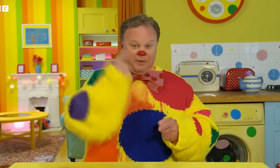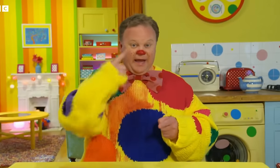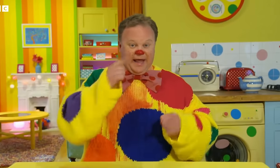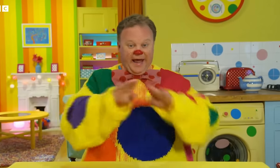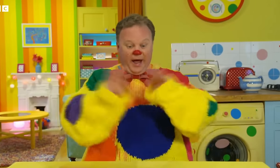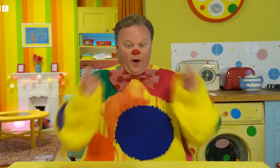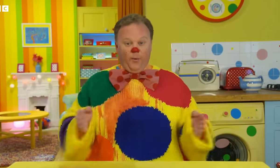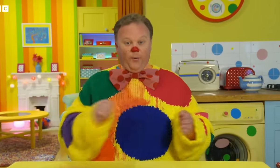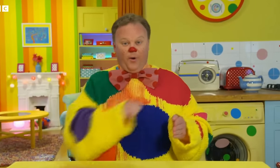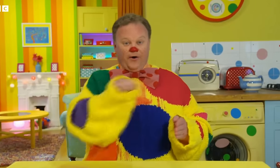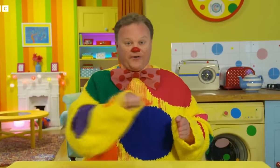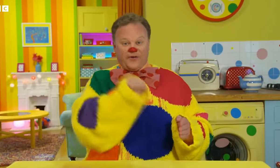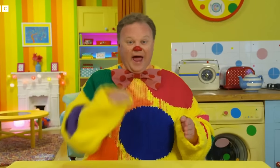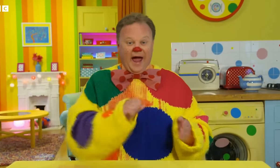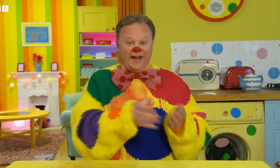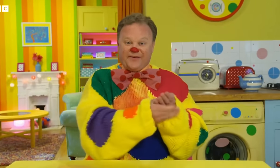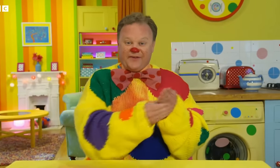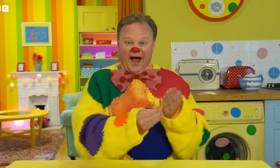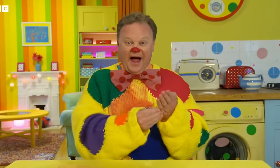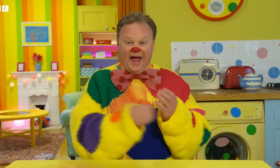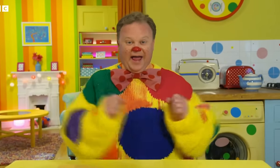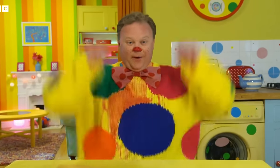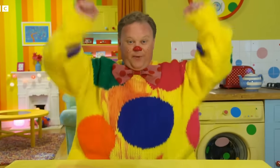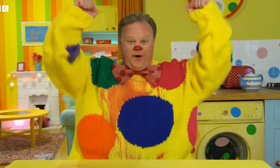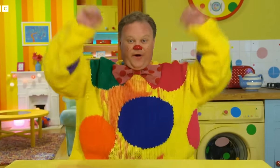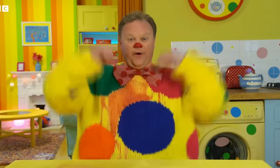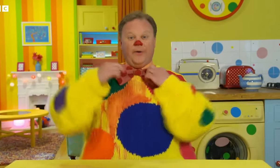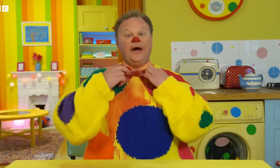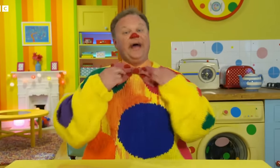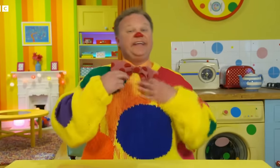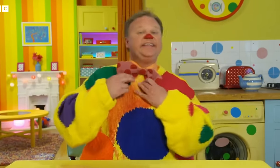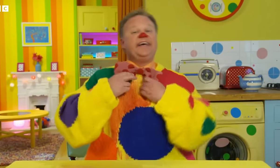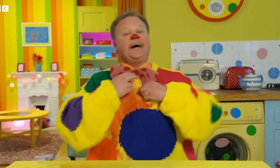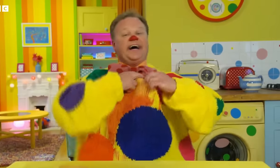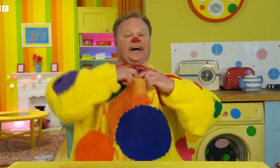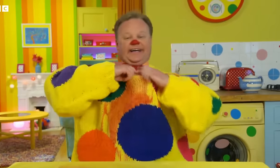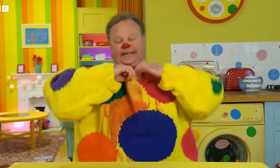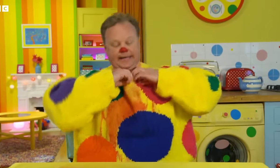speedy wash and dry. Woohoo!